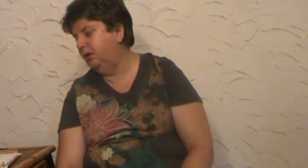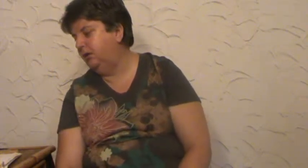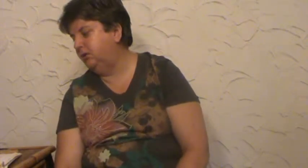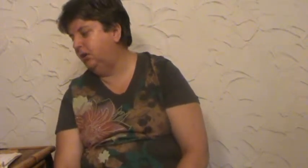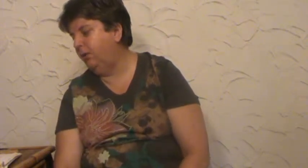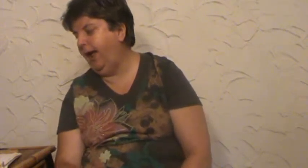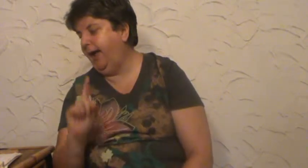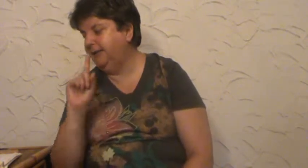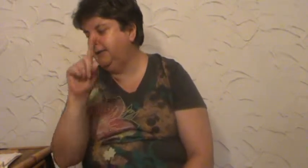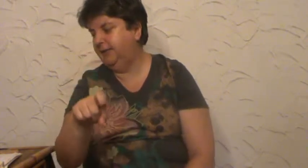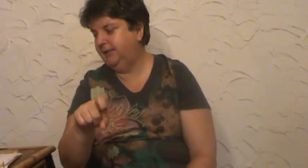So ask,